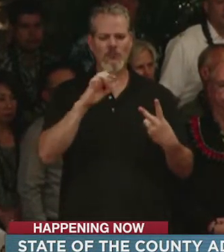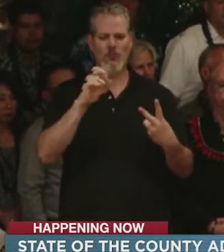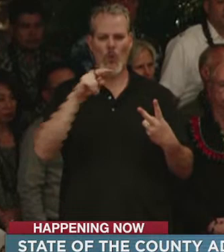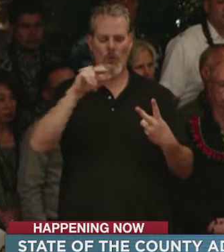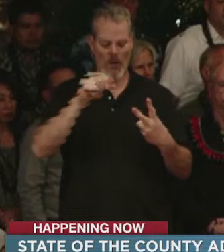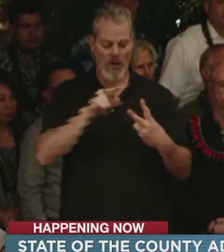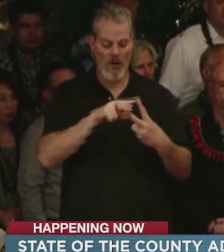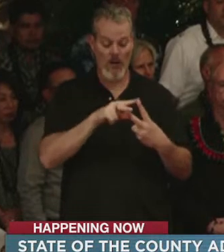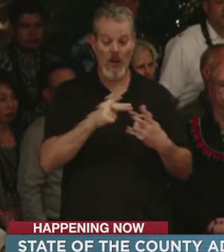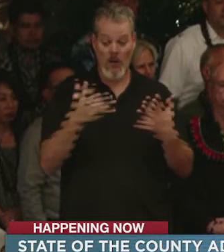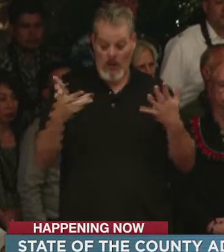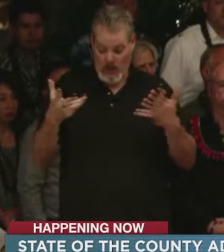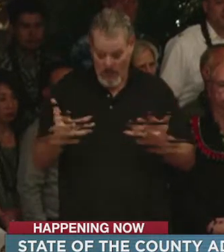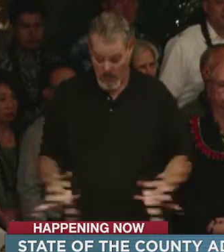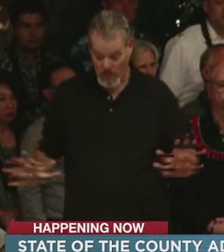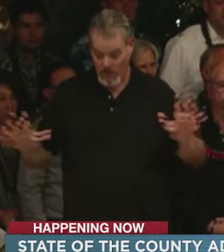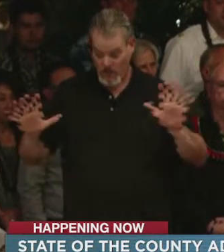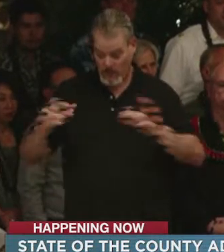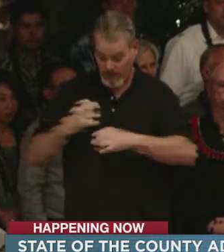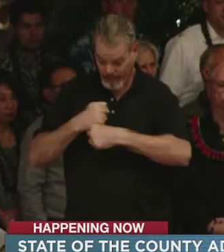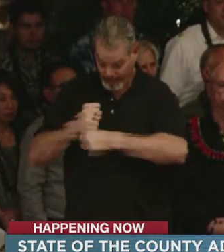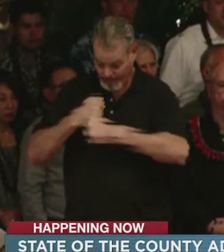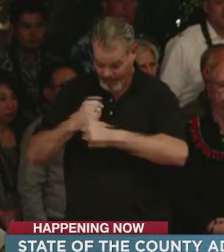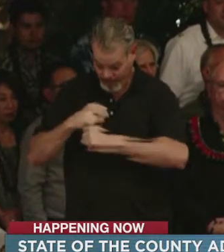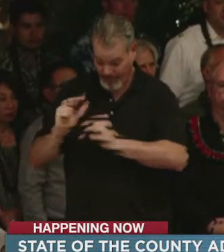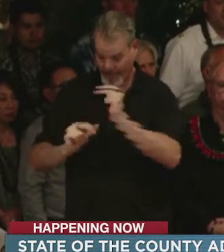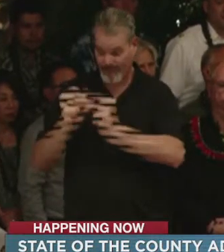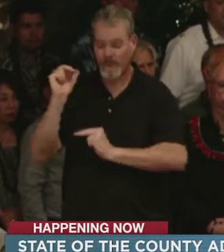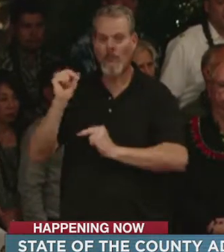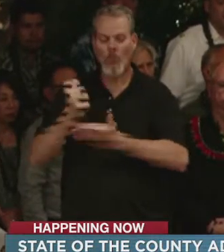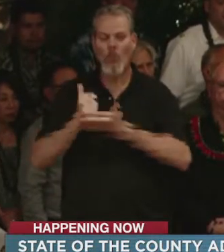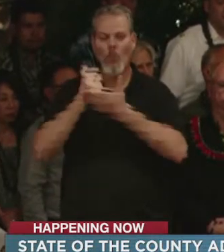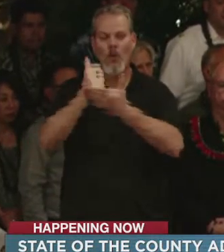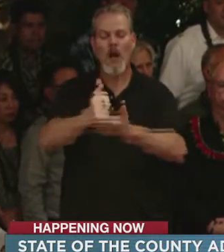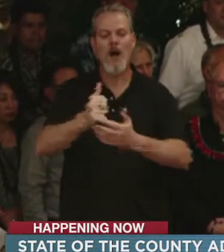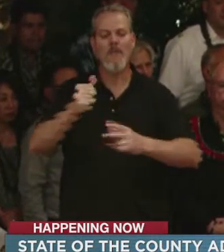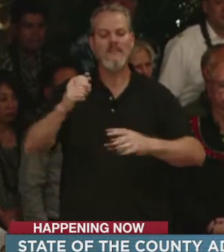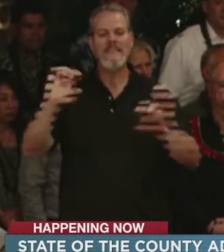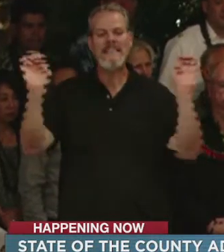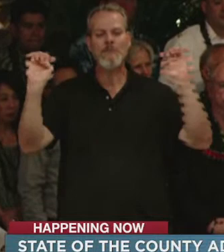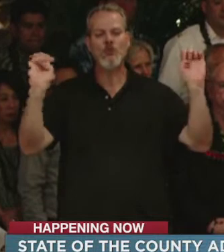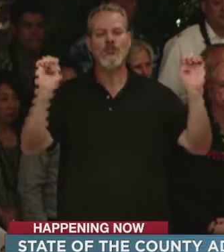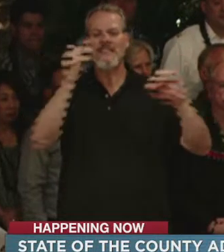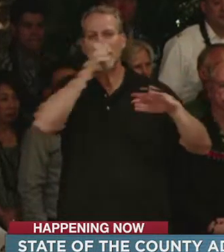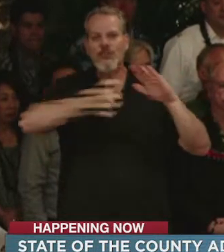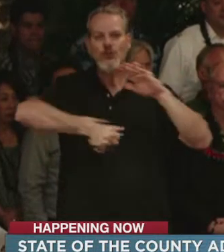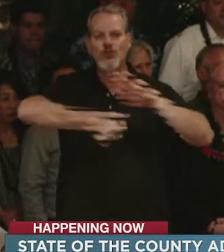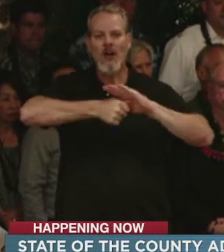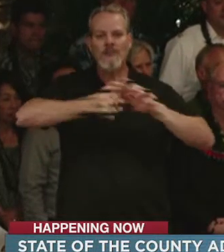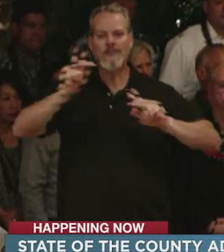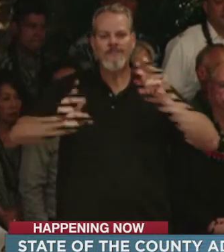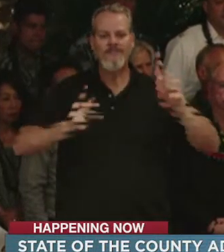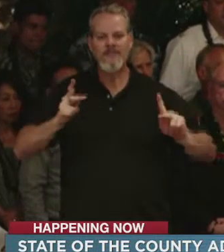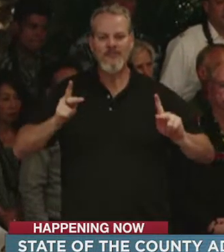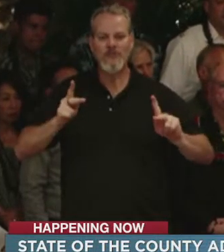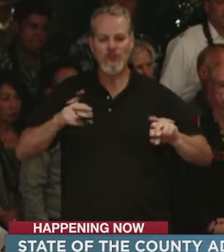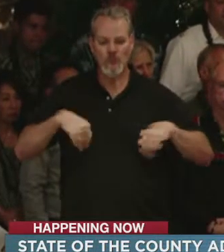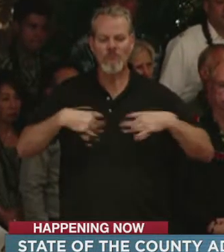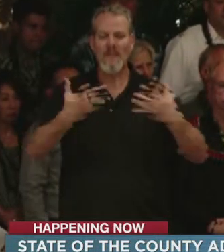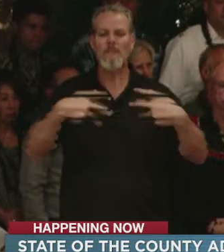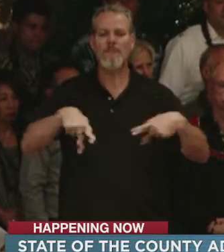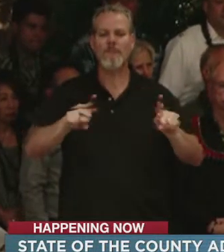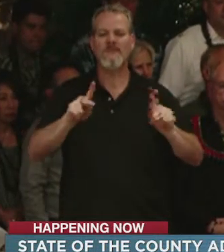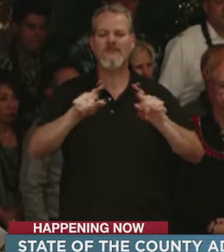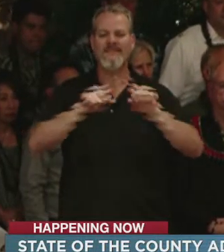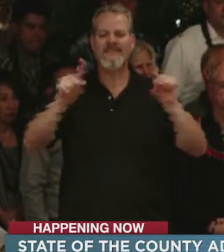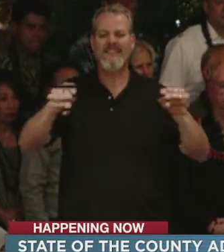will provide social services and programs to help transition emergency sheltered individuals to permanent supportive housing